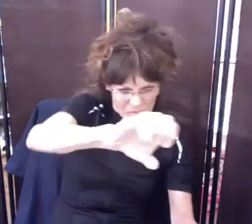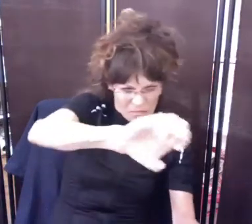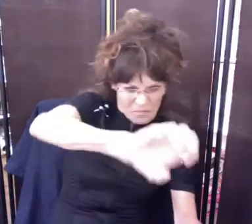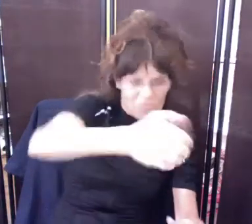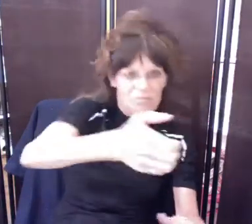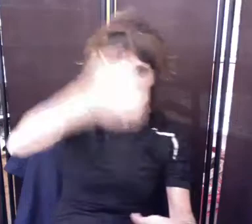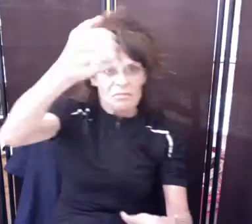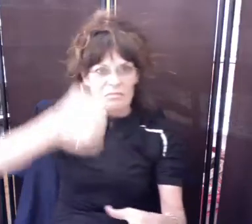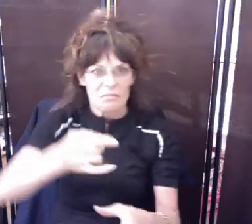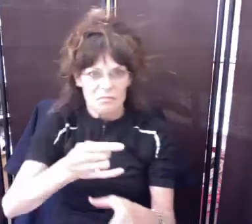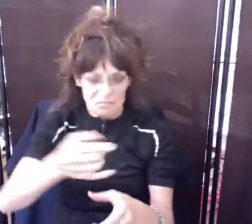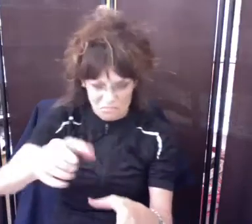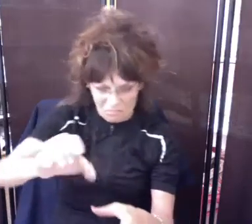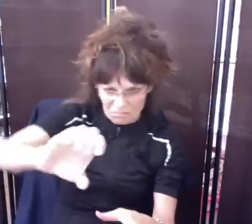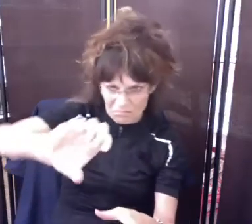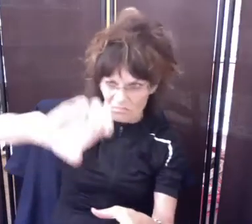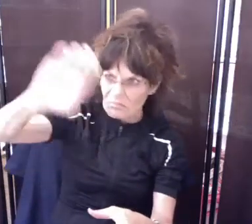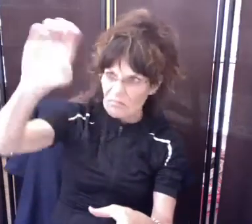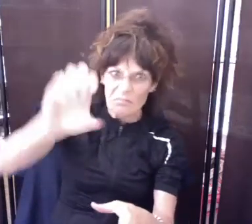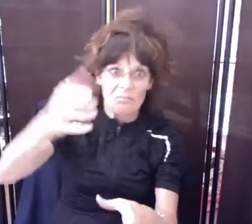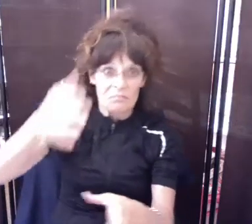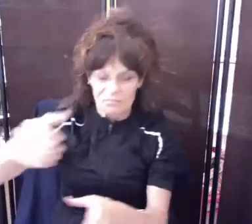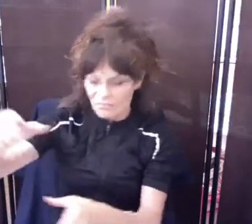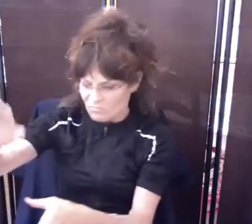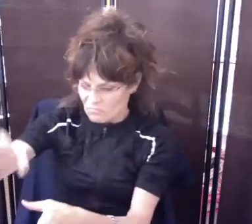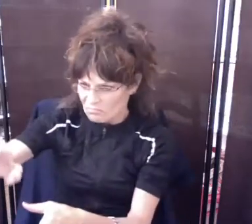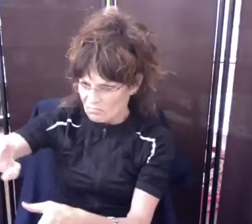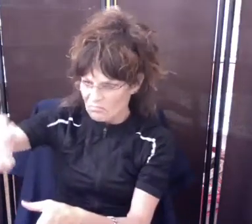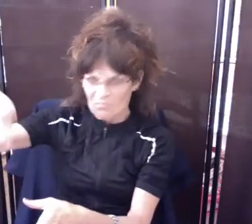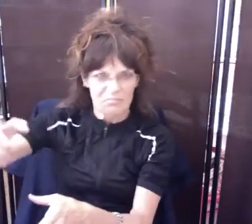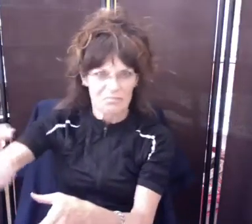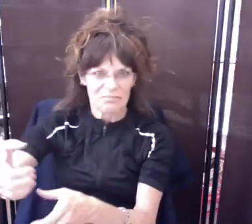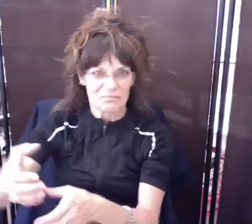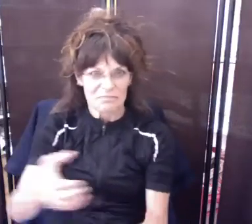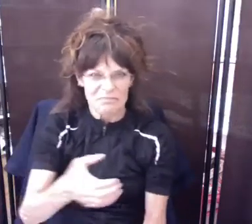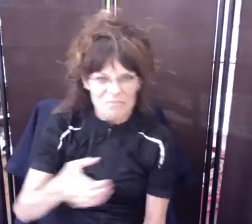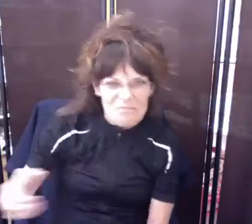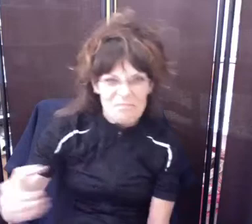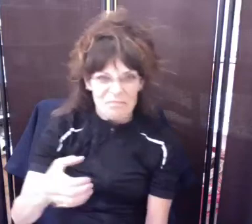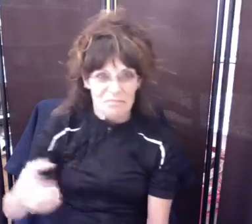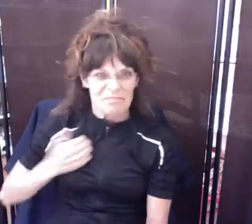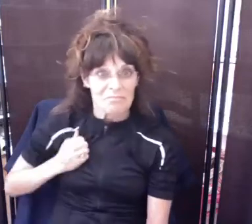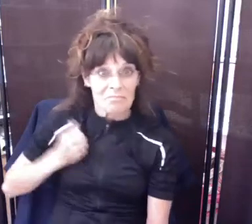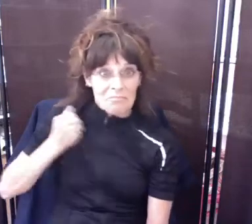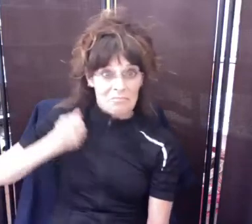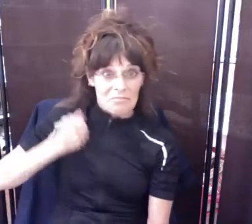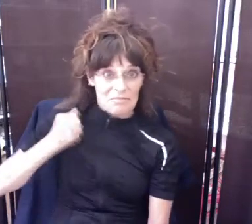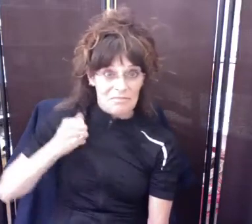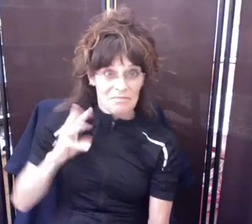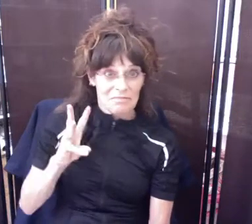these water glasses. That's not how you drink Canadian whiskey when you're 13.